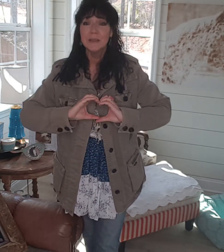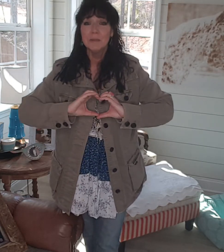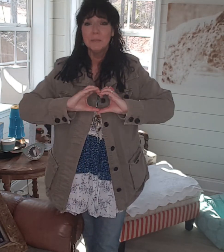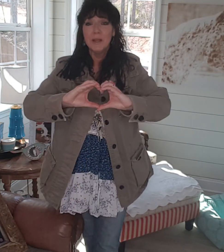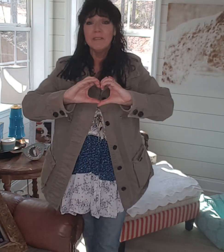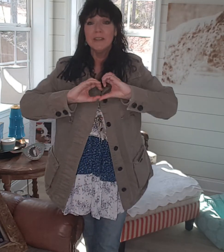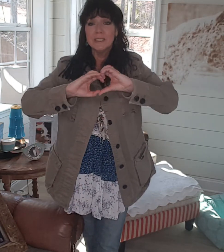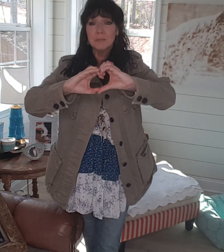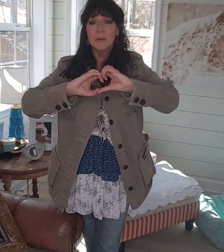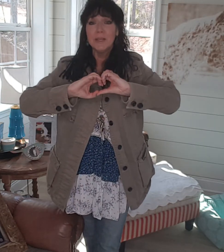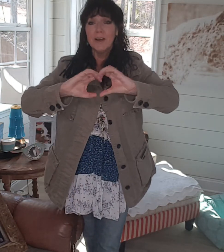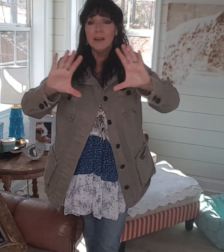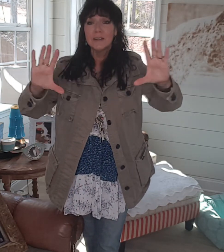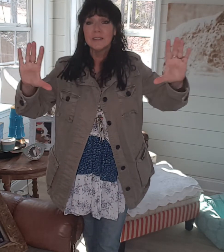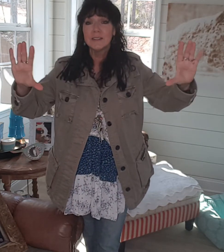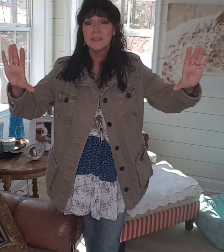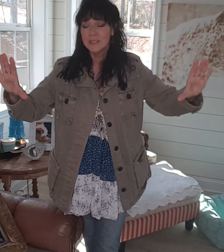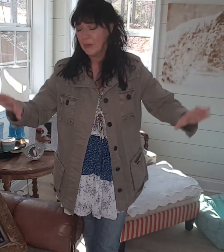people have an exploding heart. So,